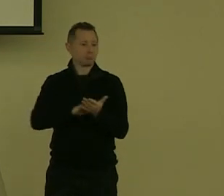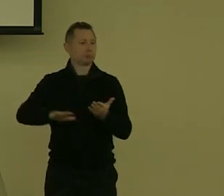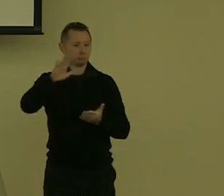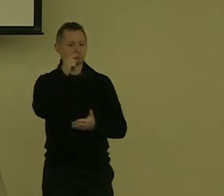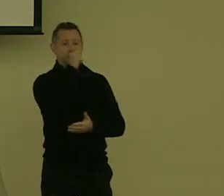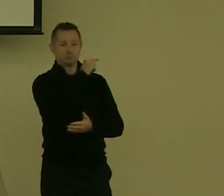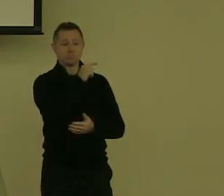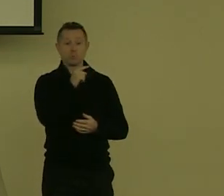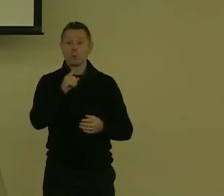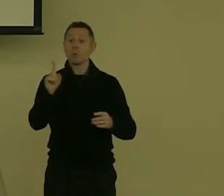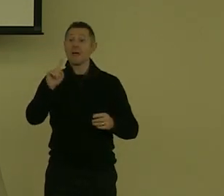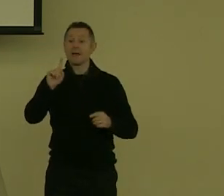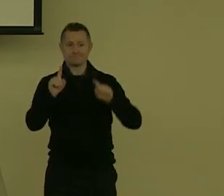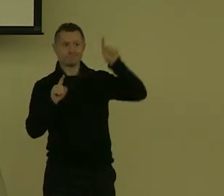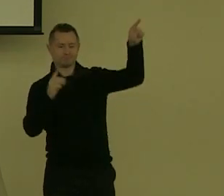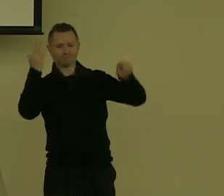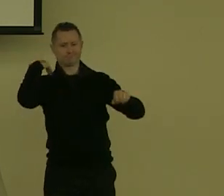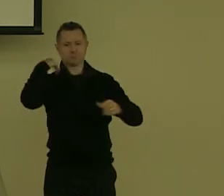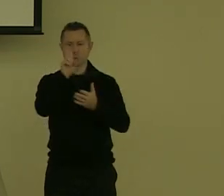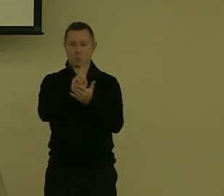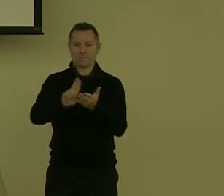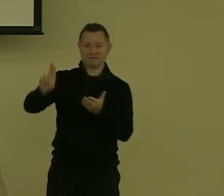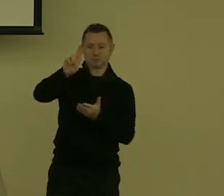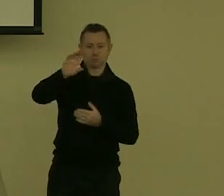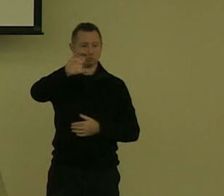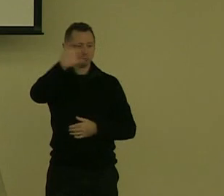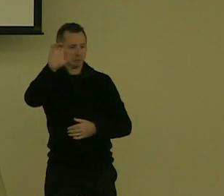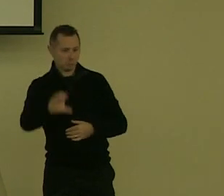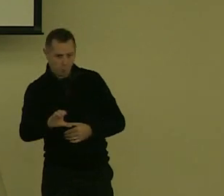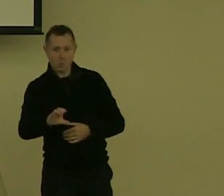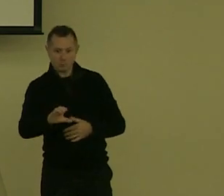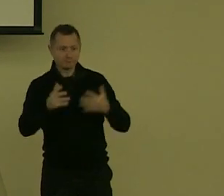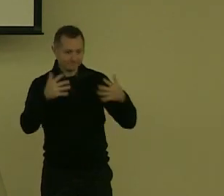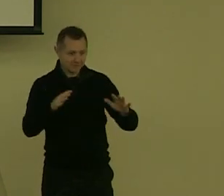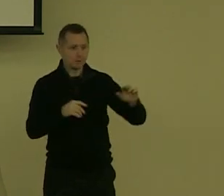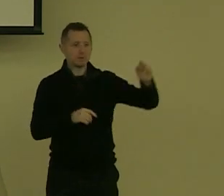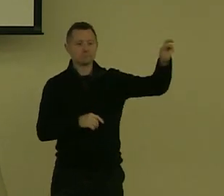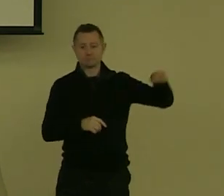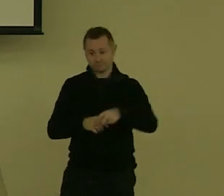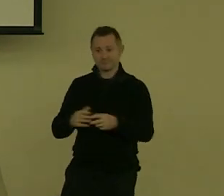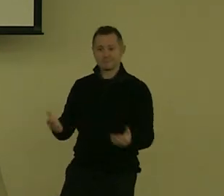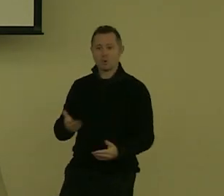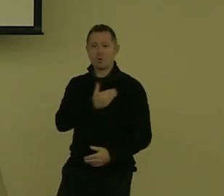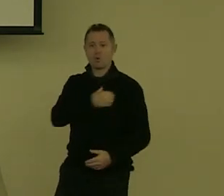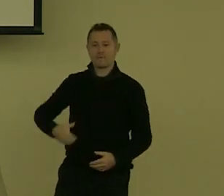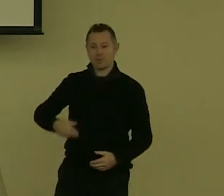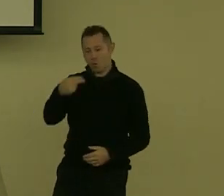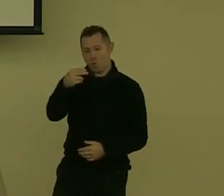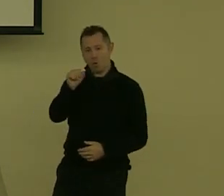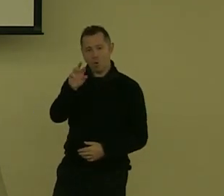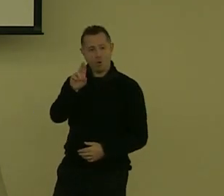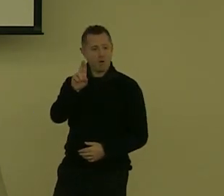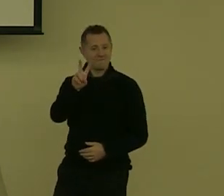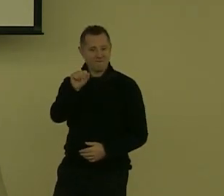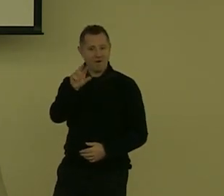of Chicago. And last year, I was a visiting professor in the English department at Harvard. And it was a real pleasure for me because I taught